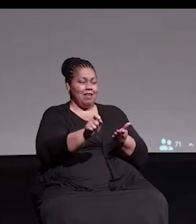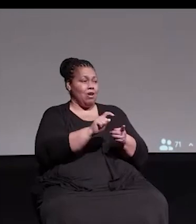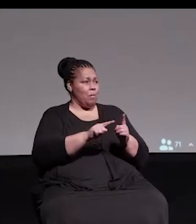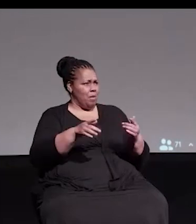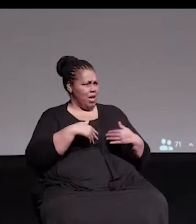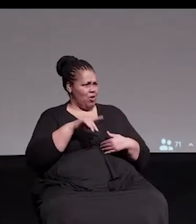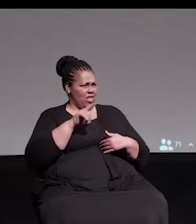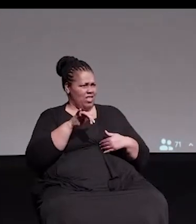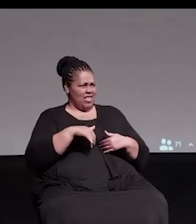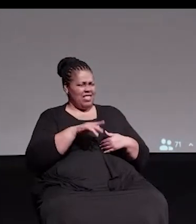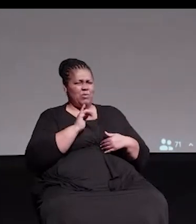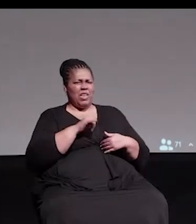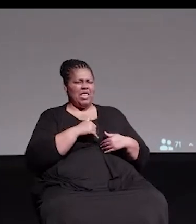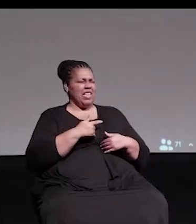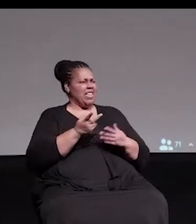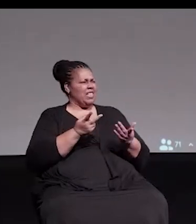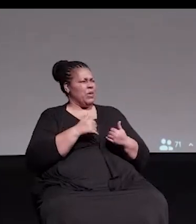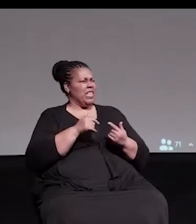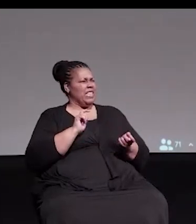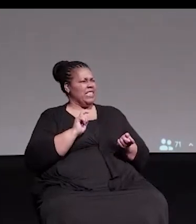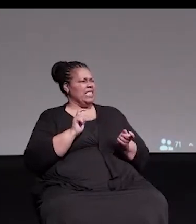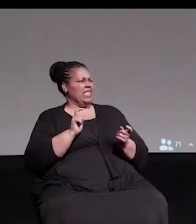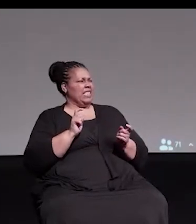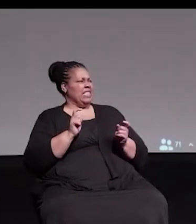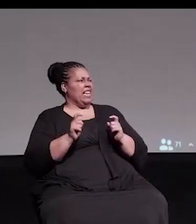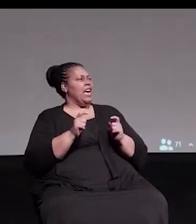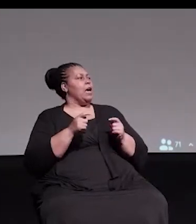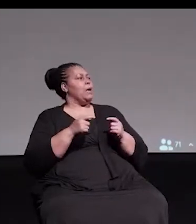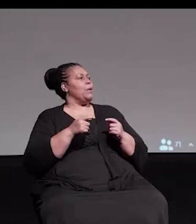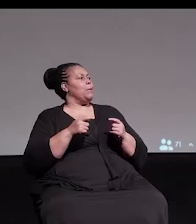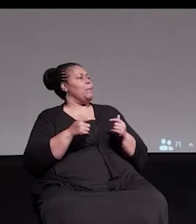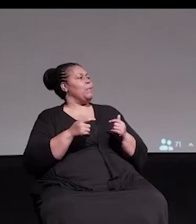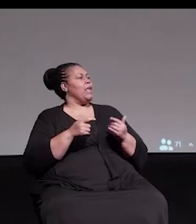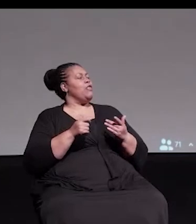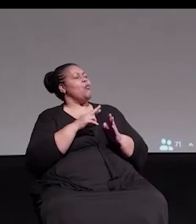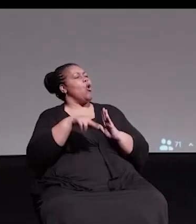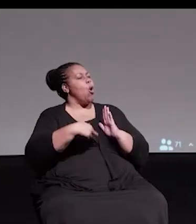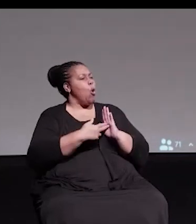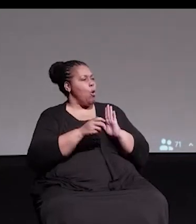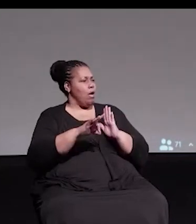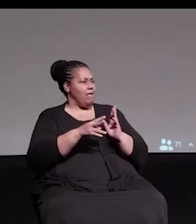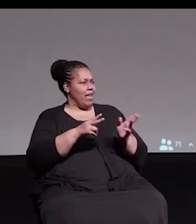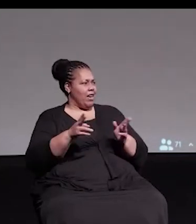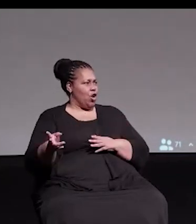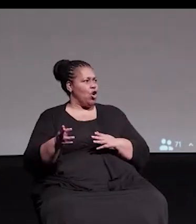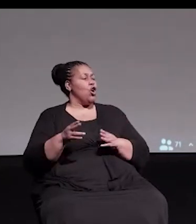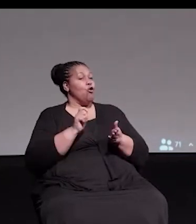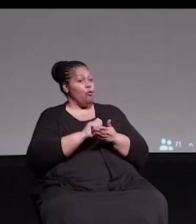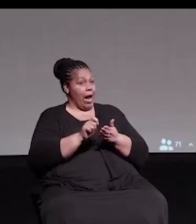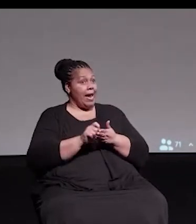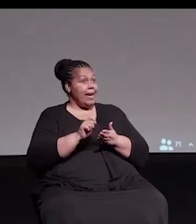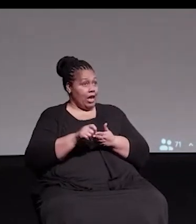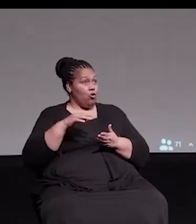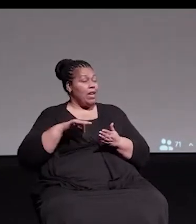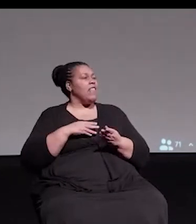like repositioning the role of the editor, like just getting writing credit solved the bigger problem